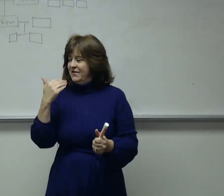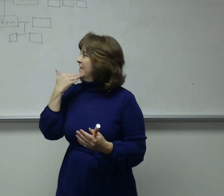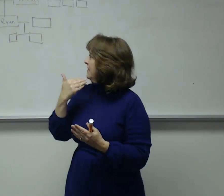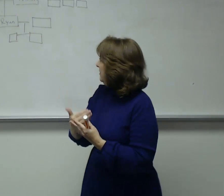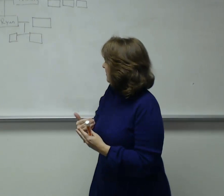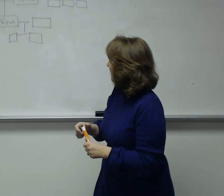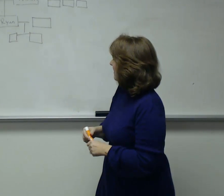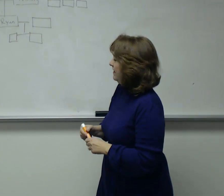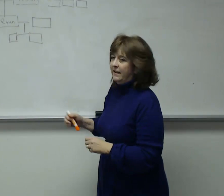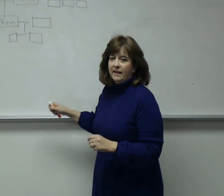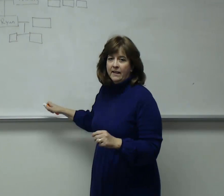Oh, yeah.